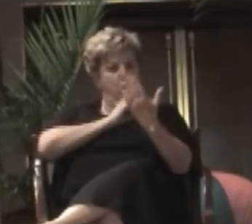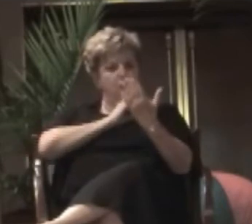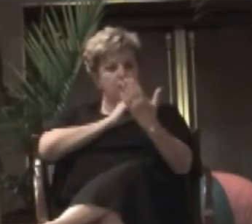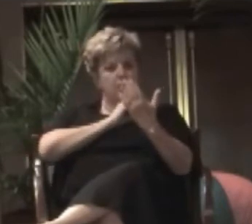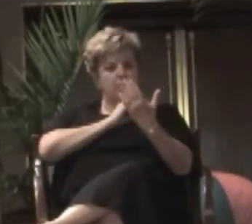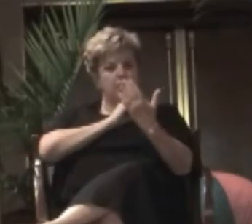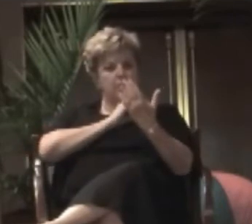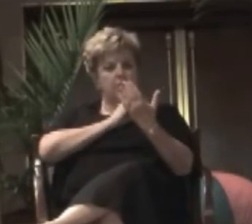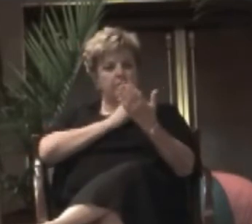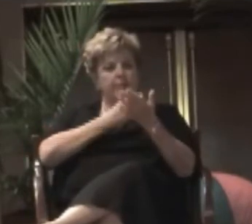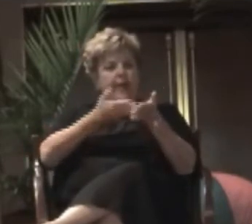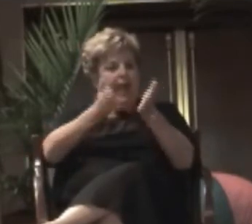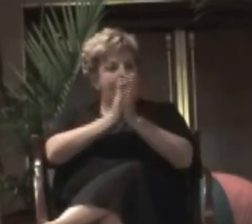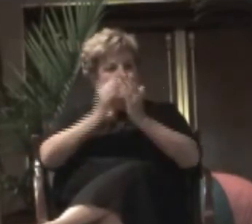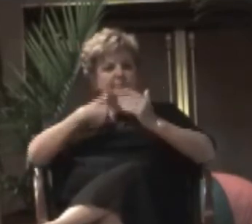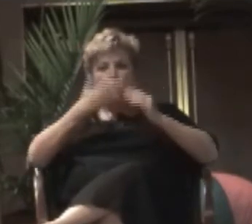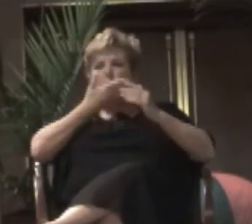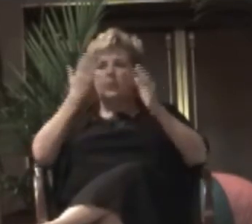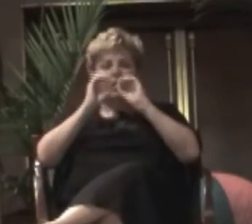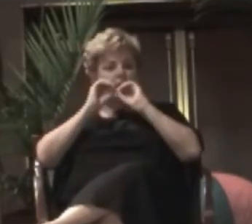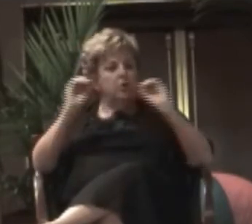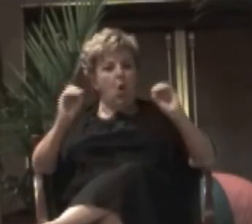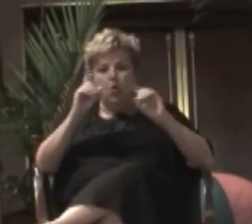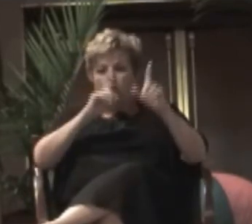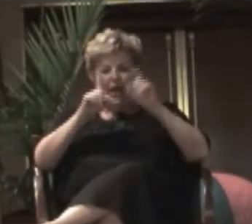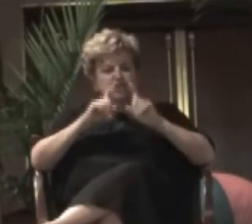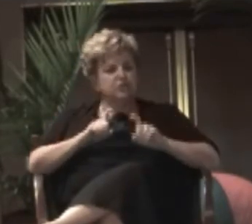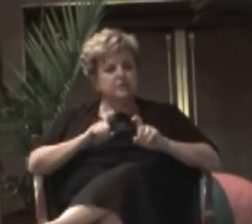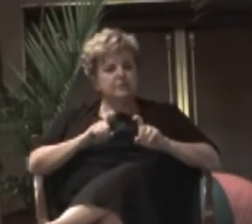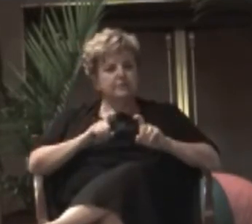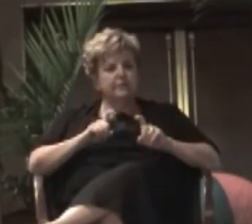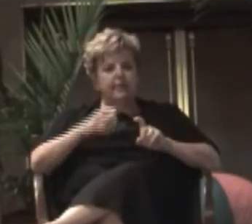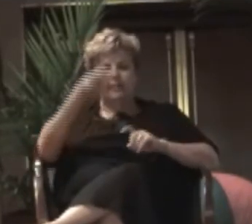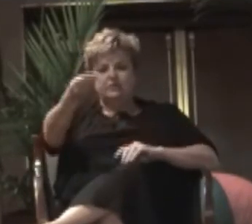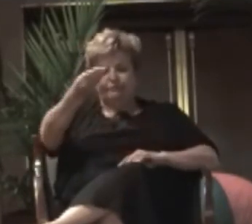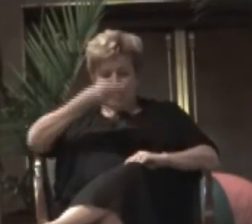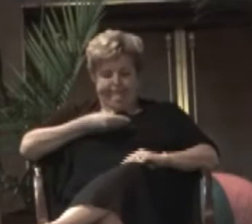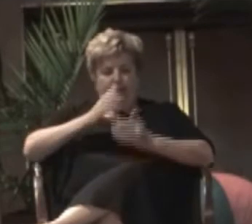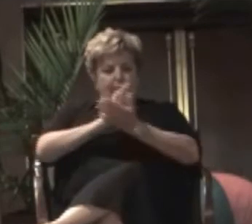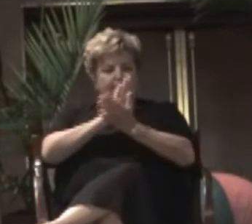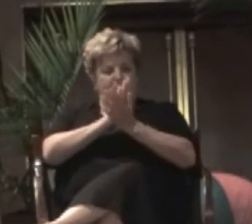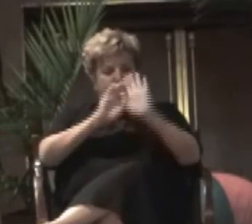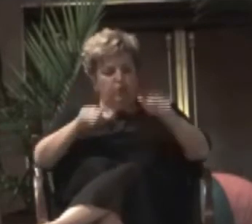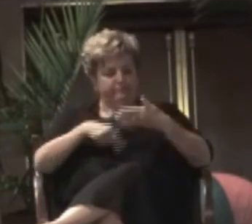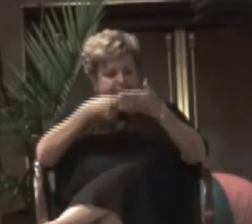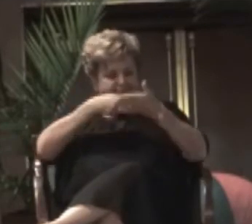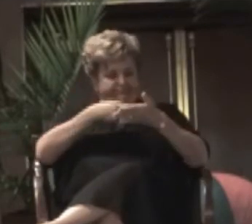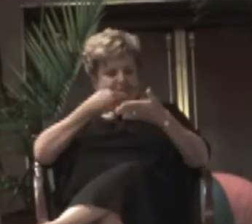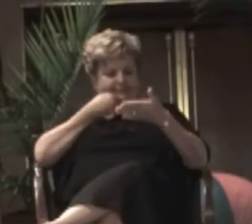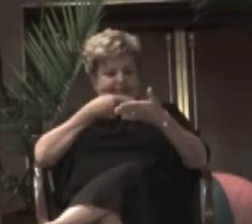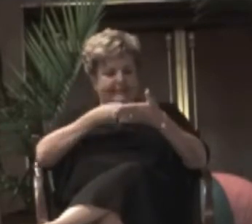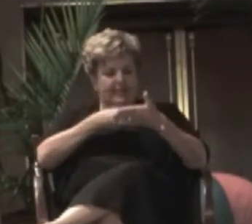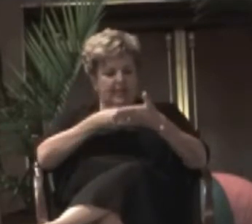none. They gave me a piece of paper that said,